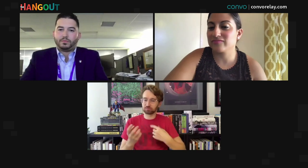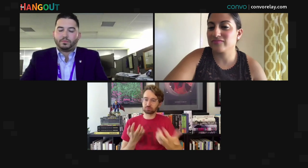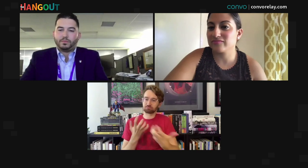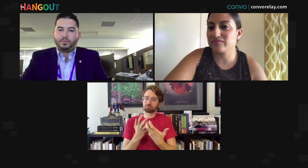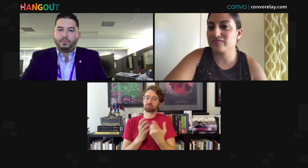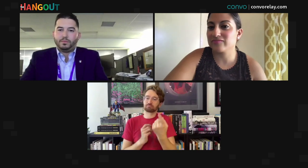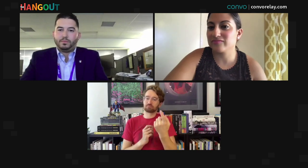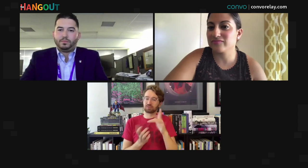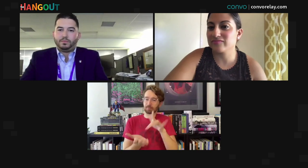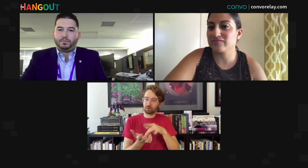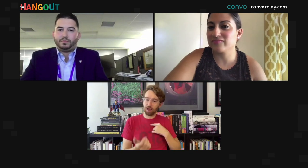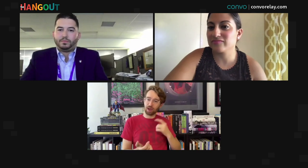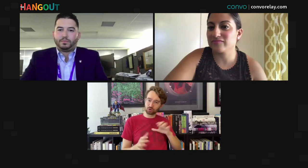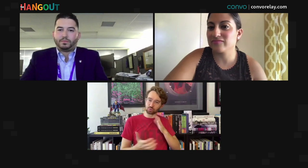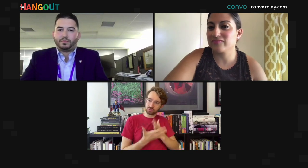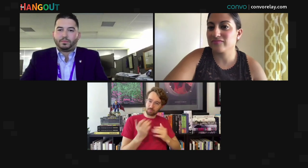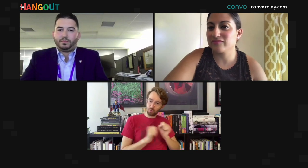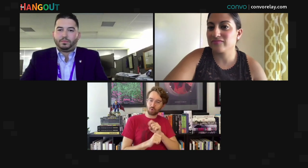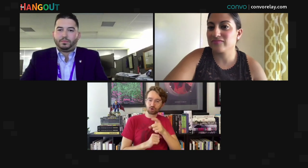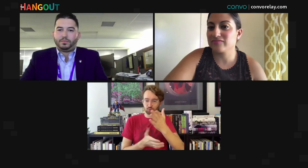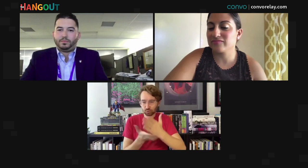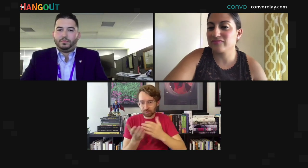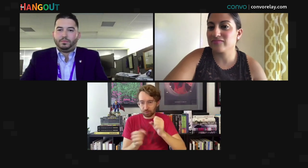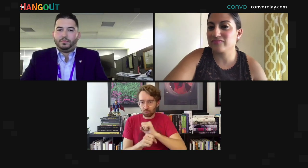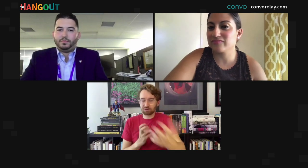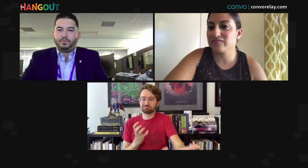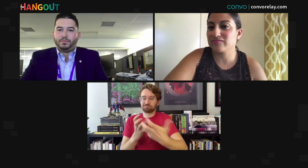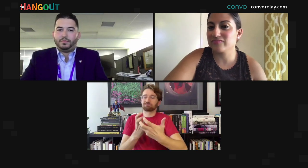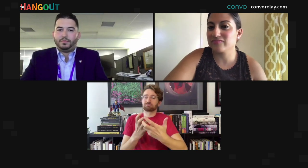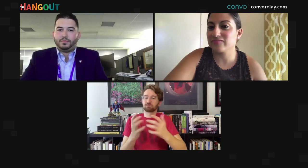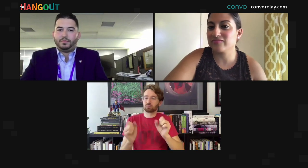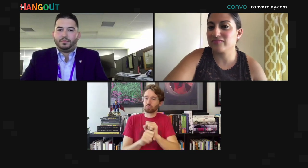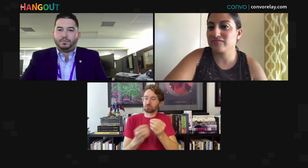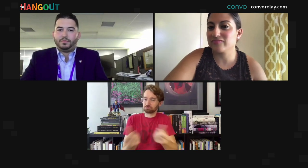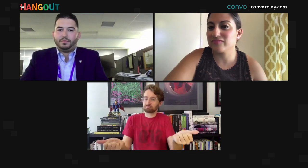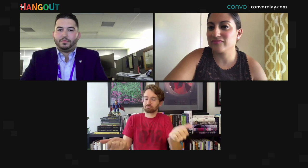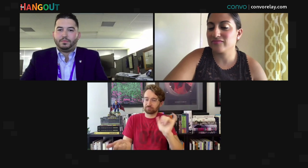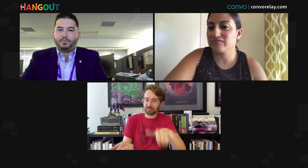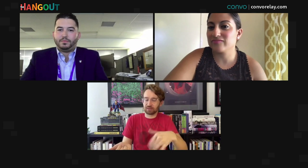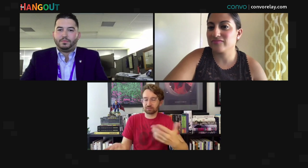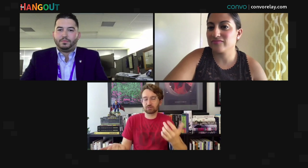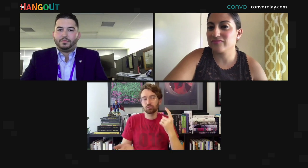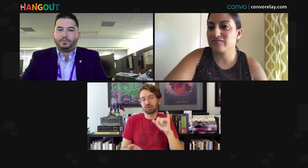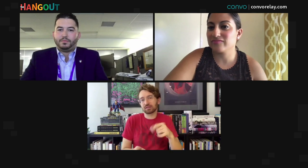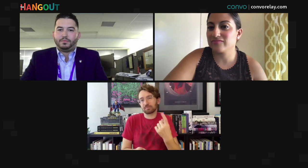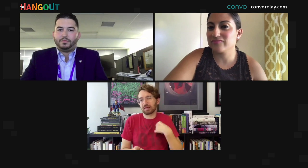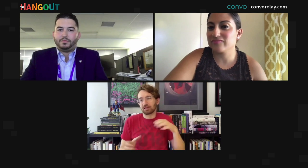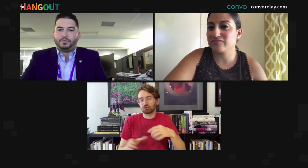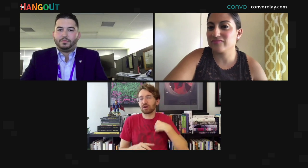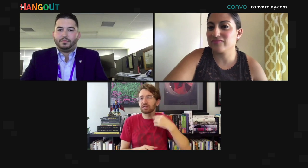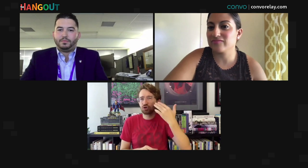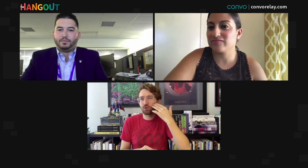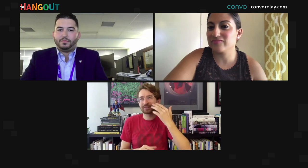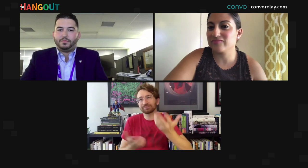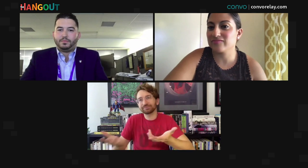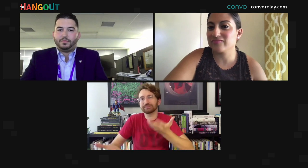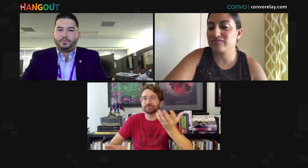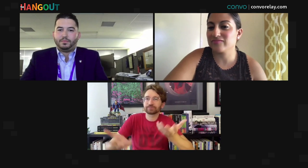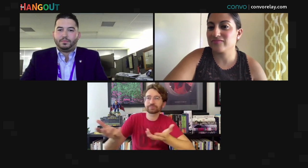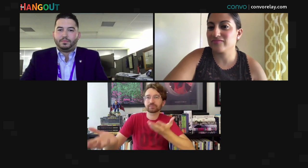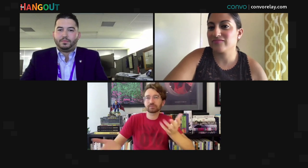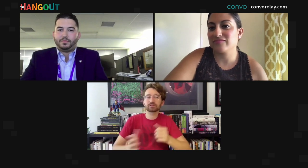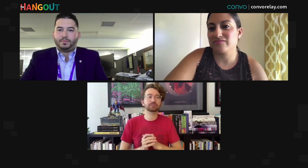100% one way street, but we could definitely meet in the middle. I do some work, you do some work, and we'll just work together to resolve this. So that's something